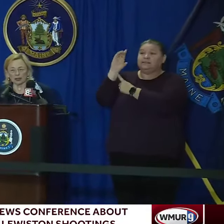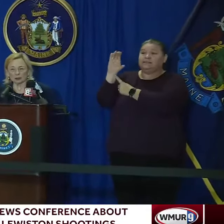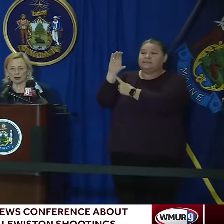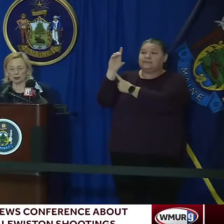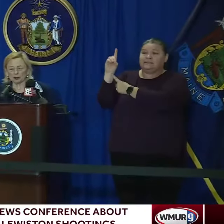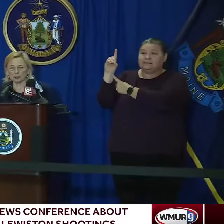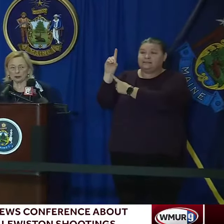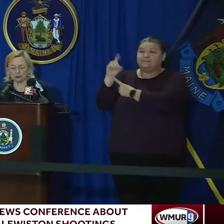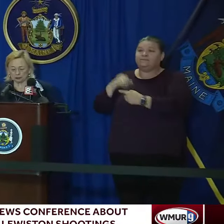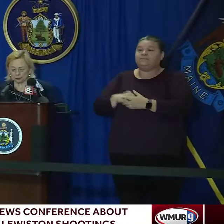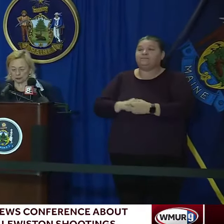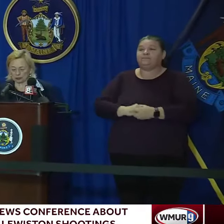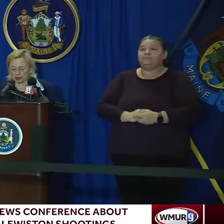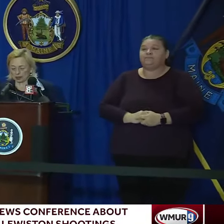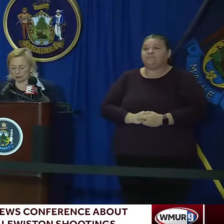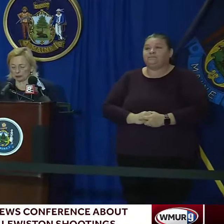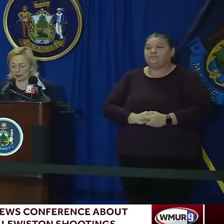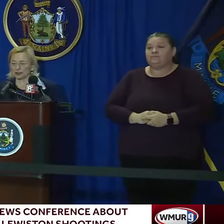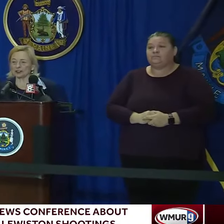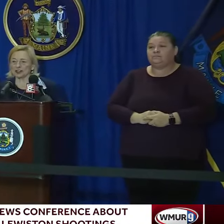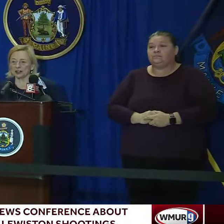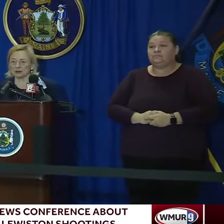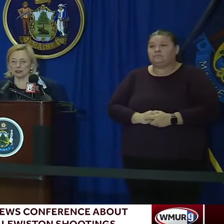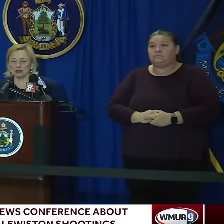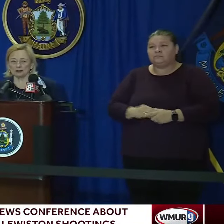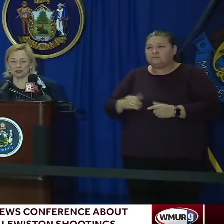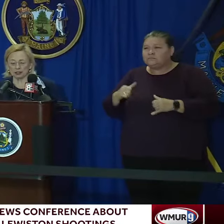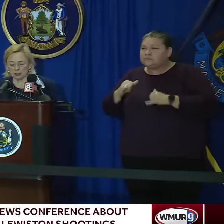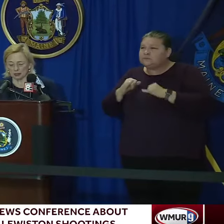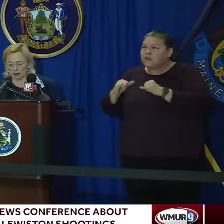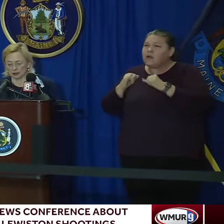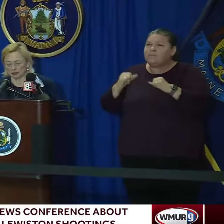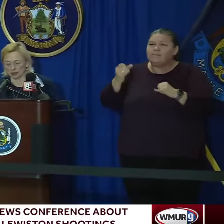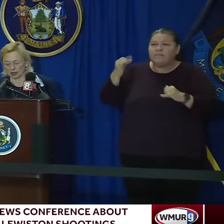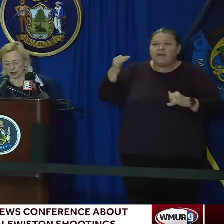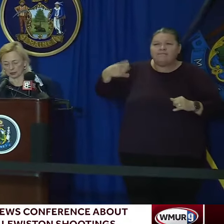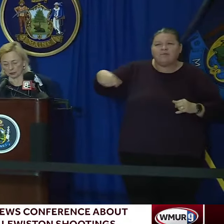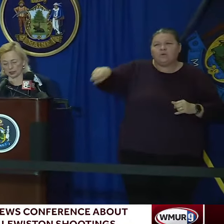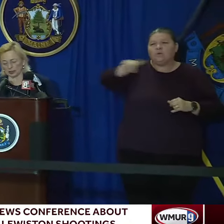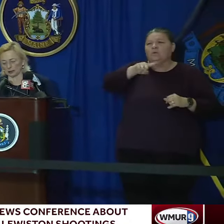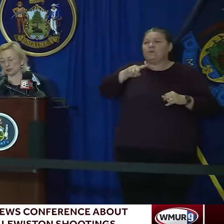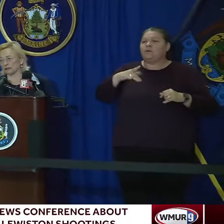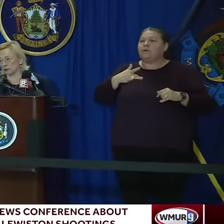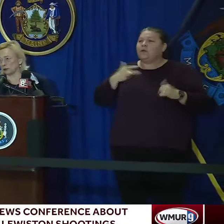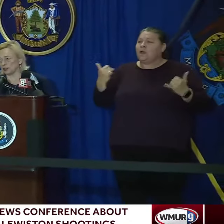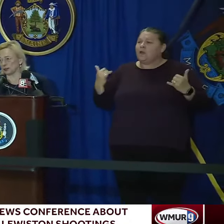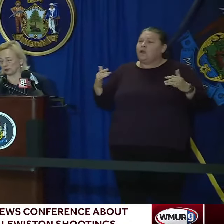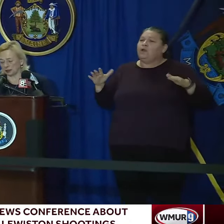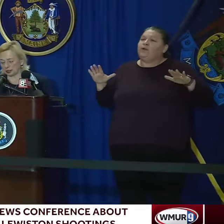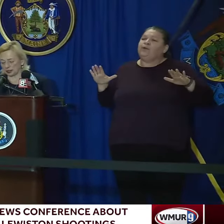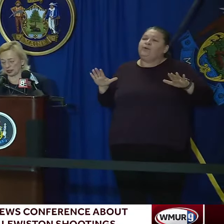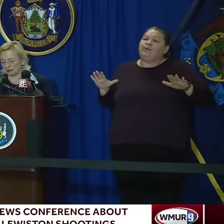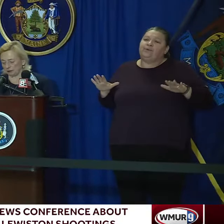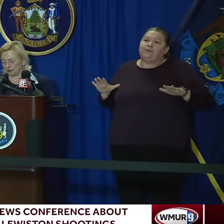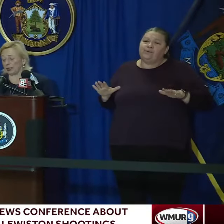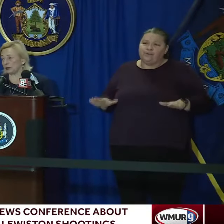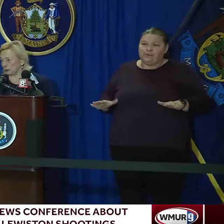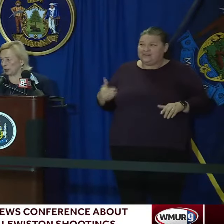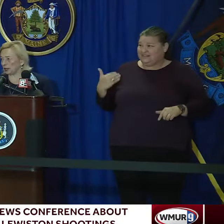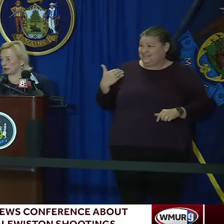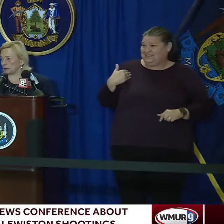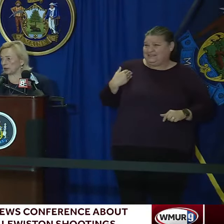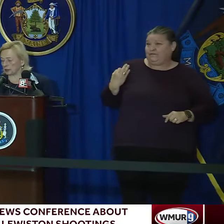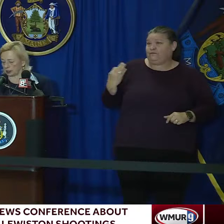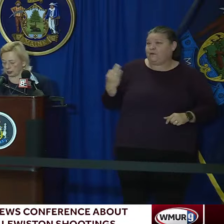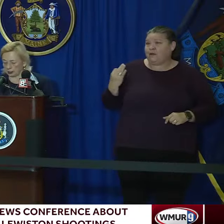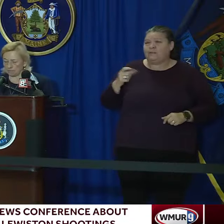Well, like many people, I breathed a sigh of relief Friday when I was informed that the police had found the